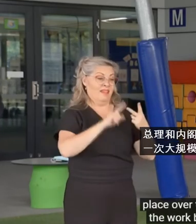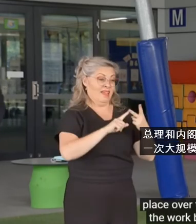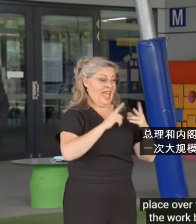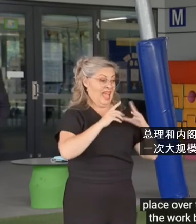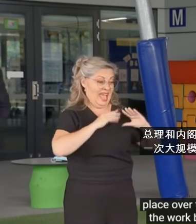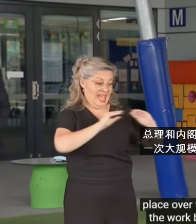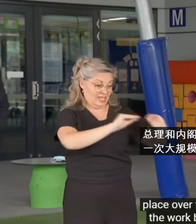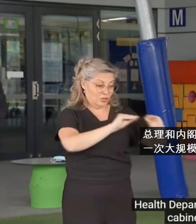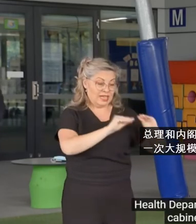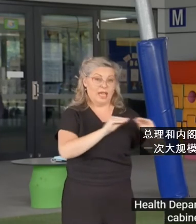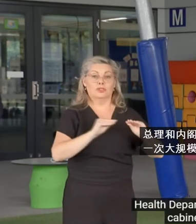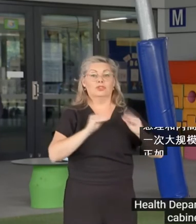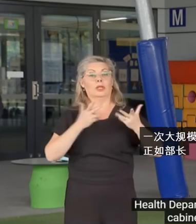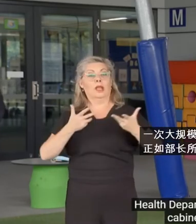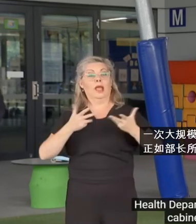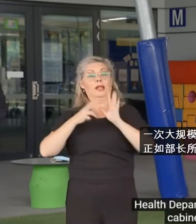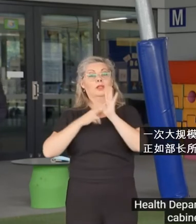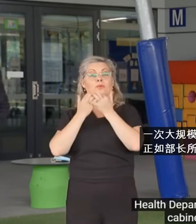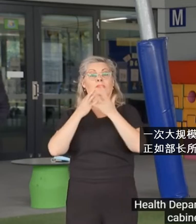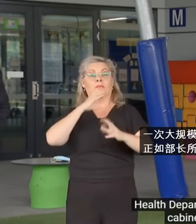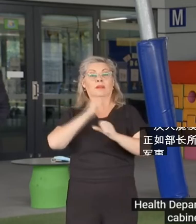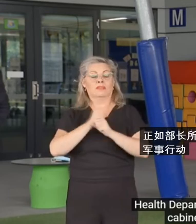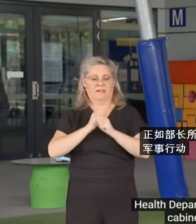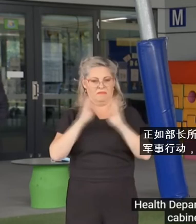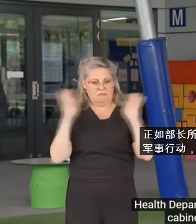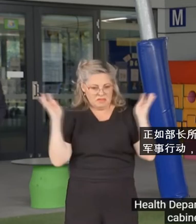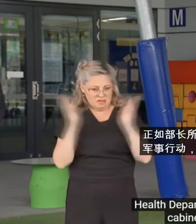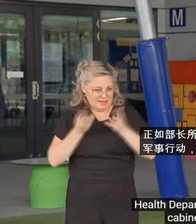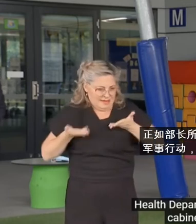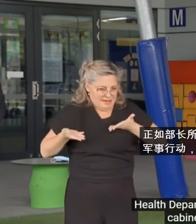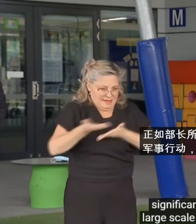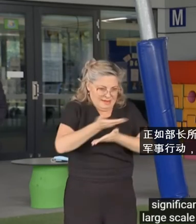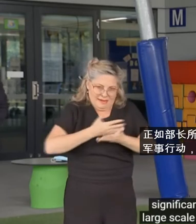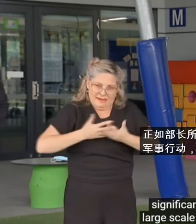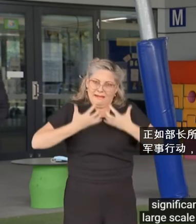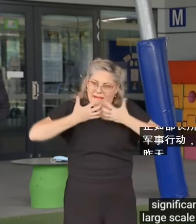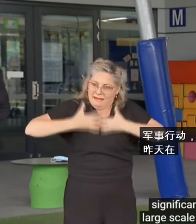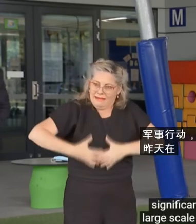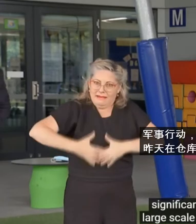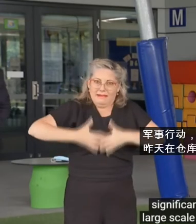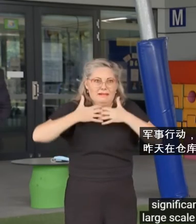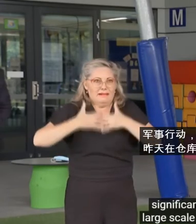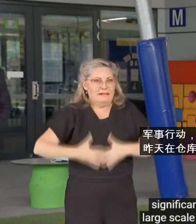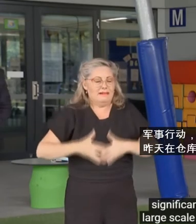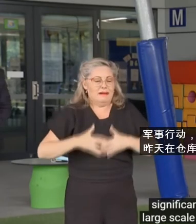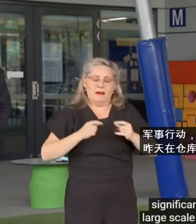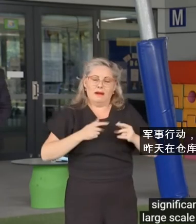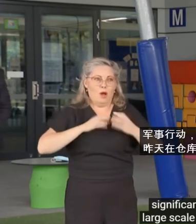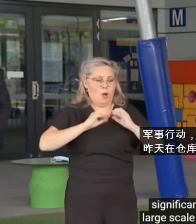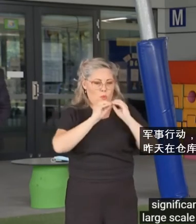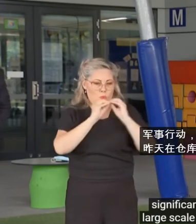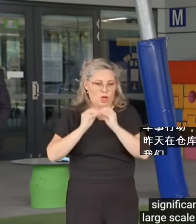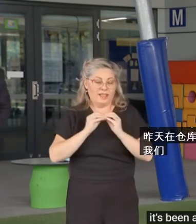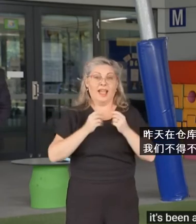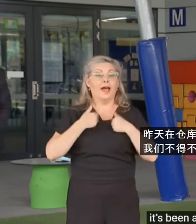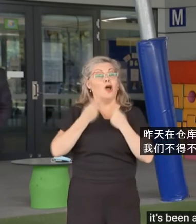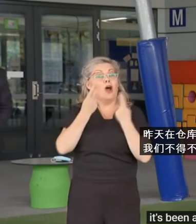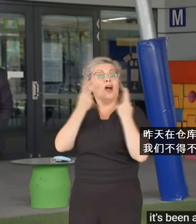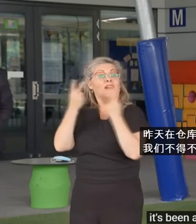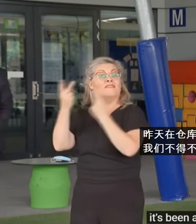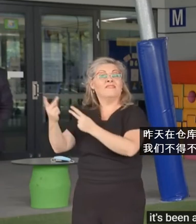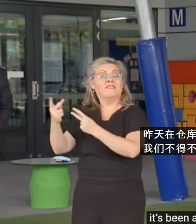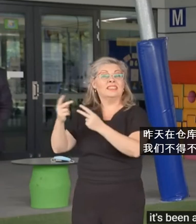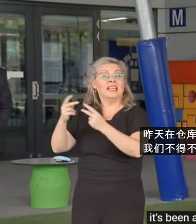significant operation here, a large scale, as the Minister said. It's been a military operation. I was out at Chullora yesterday at the warehouse. We